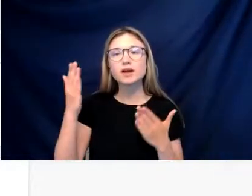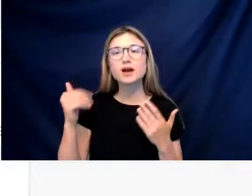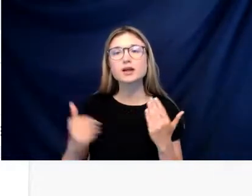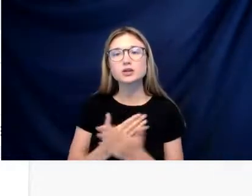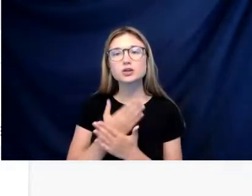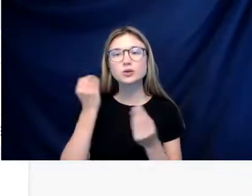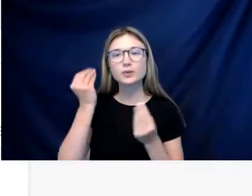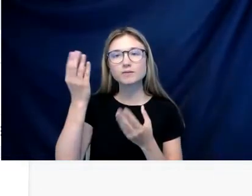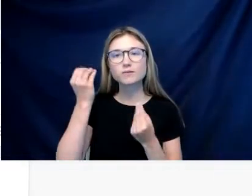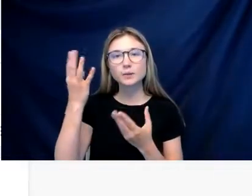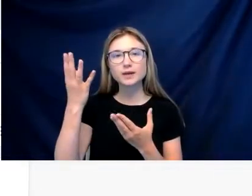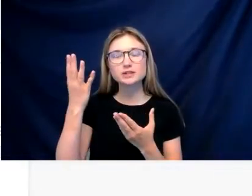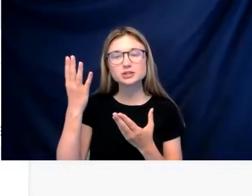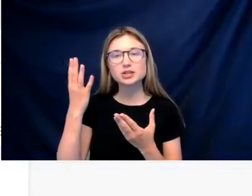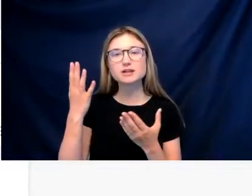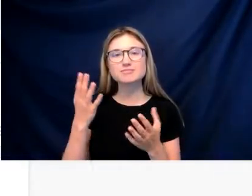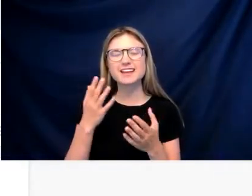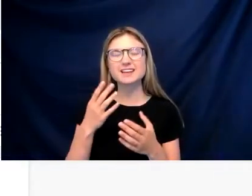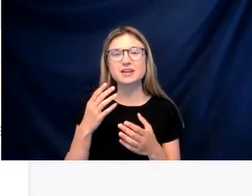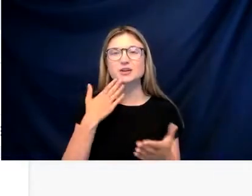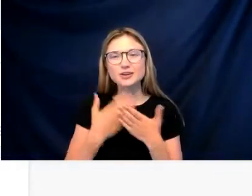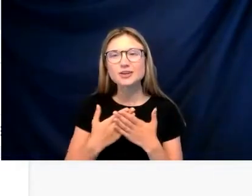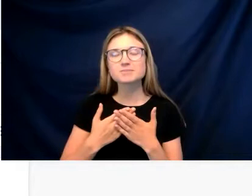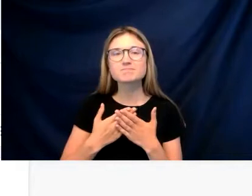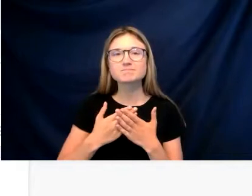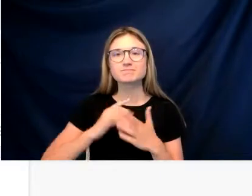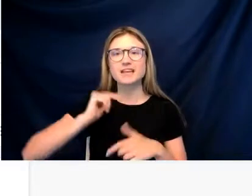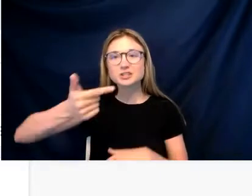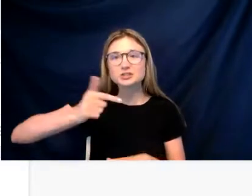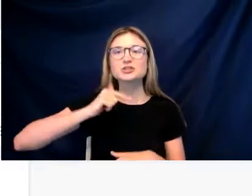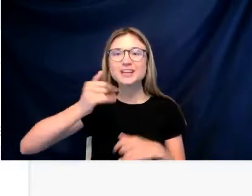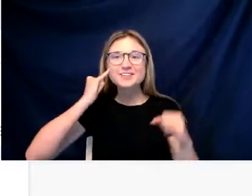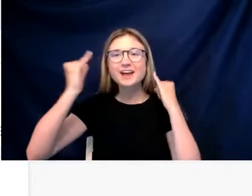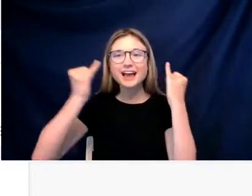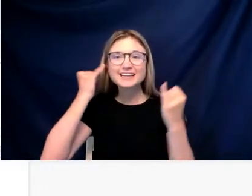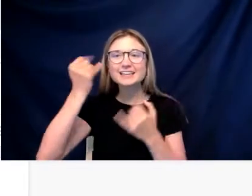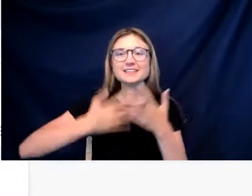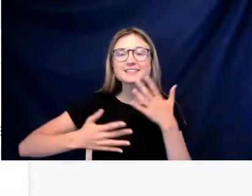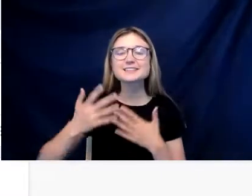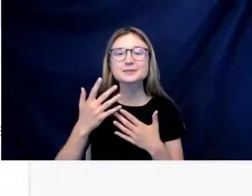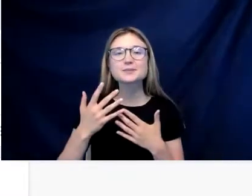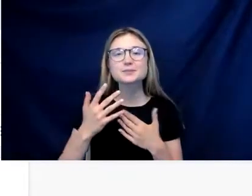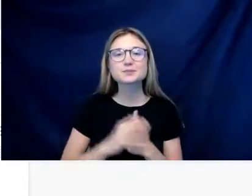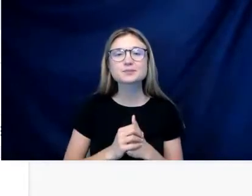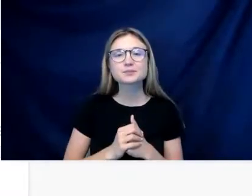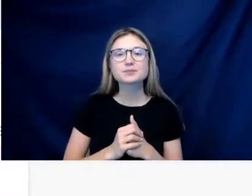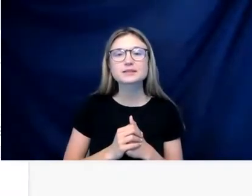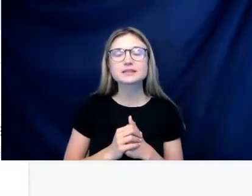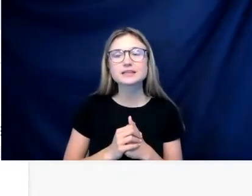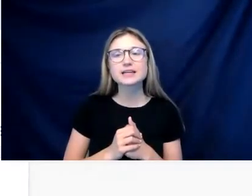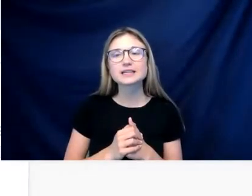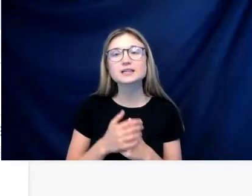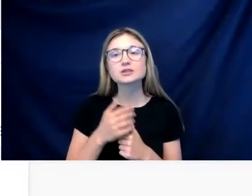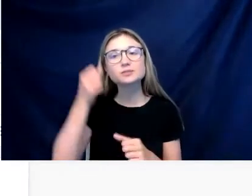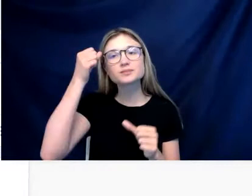a robust exchange of ideas in the spirit of the ADA, and keeping in mind